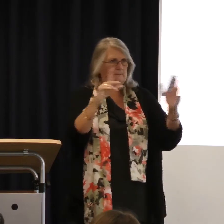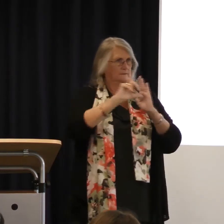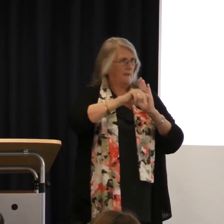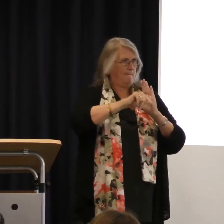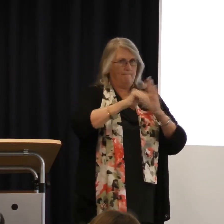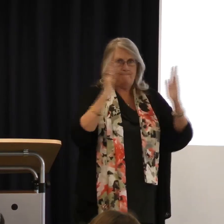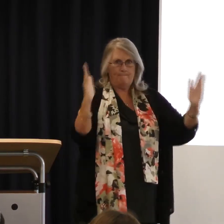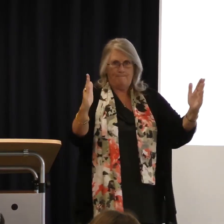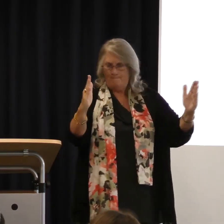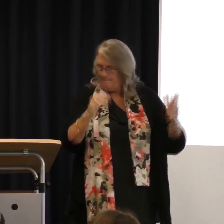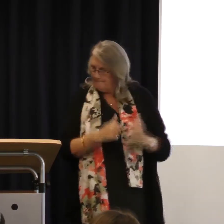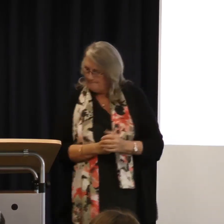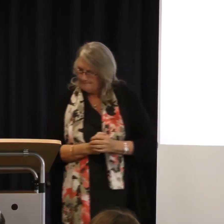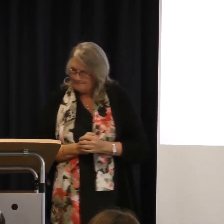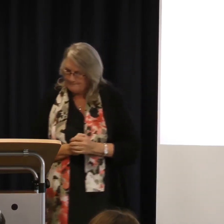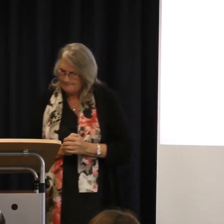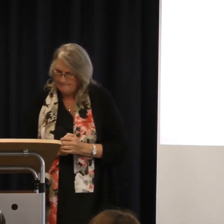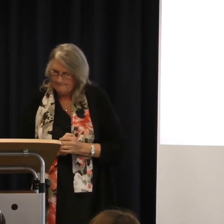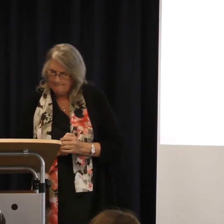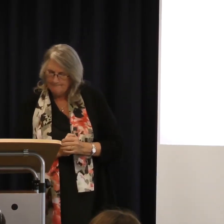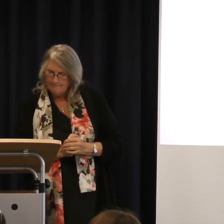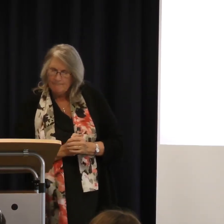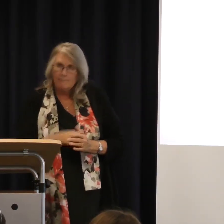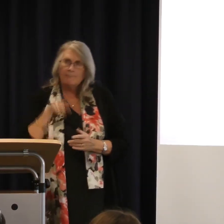So I'm going to talk about that time in my life and his.